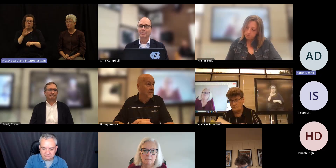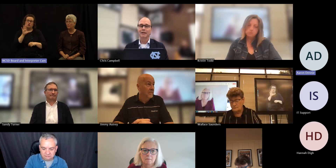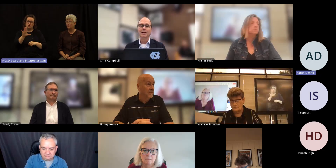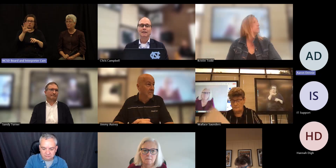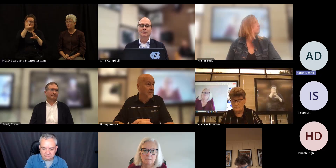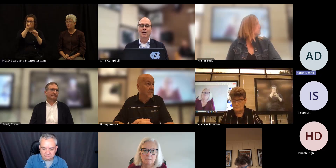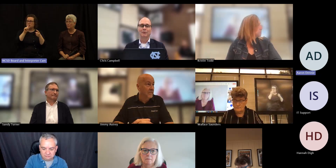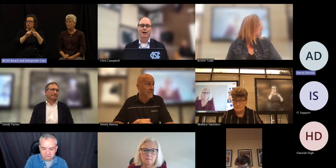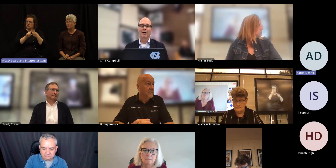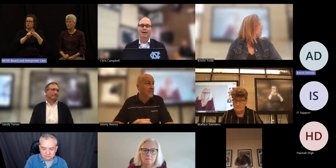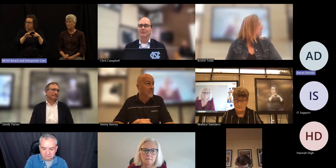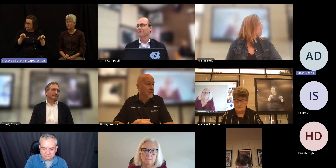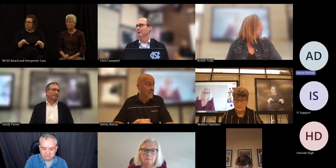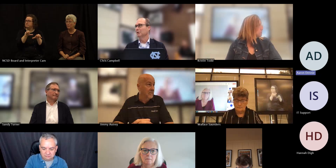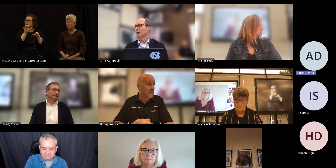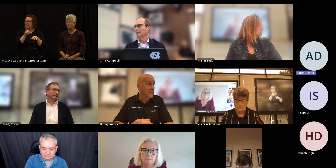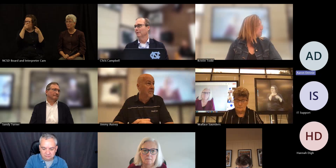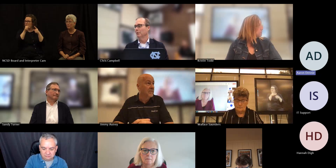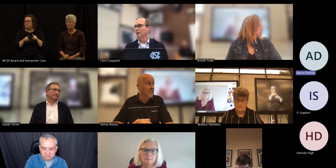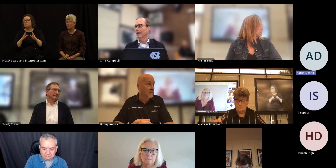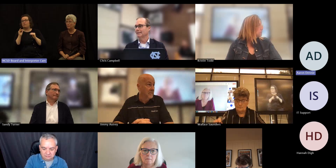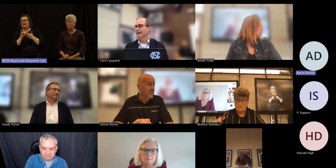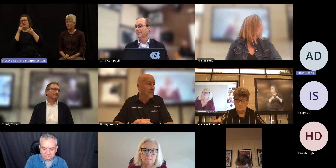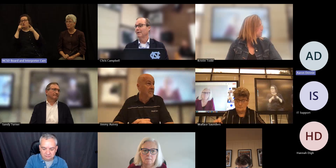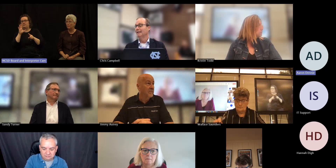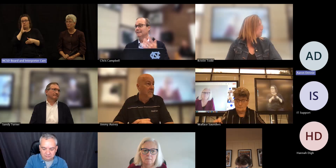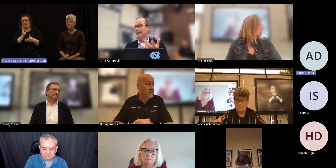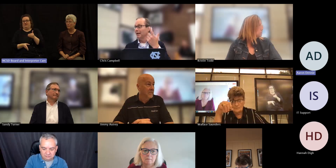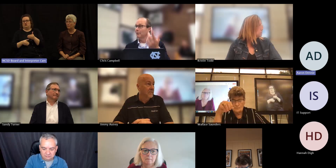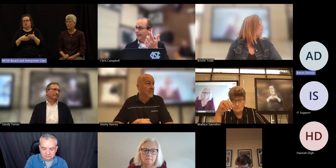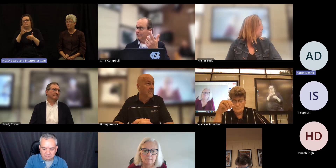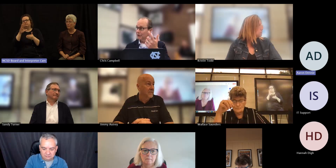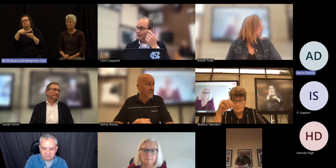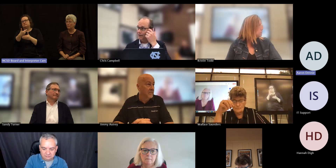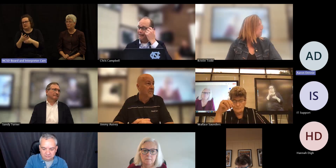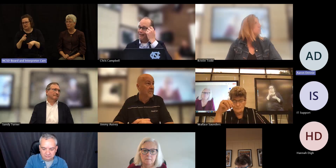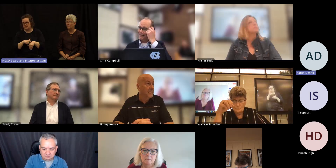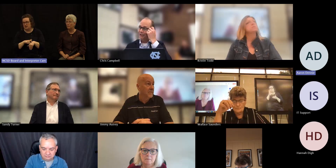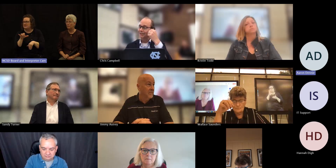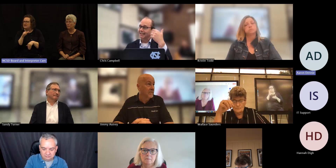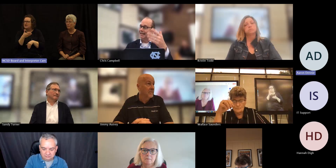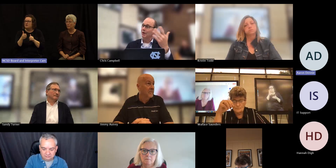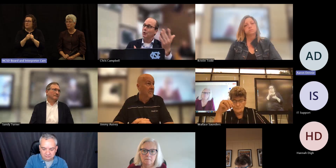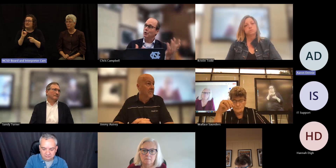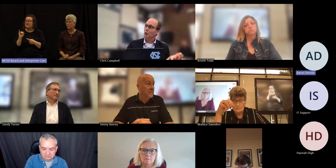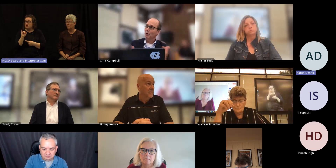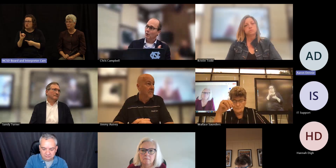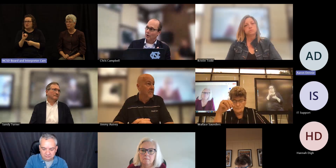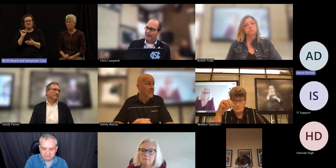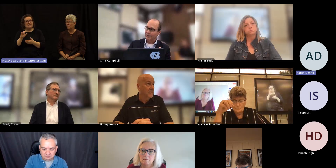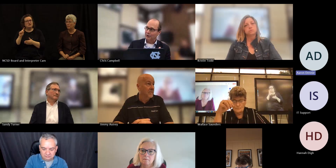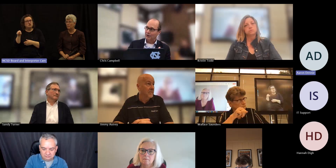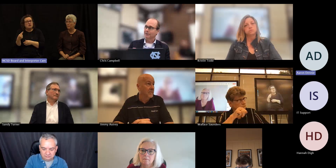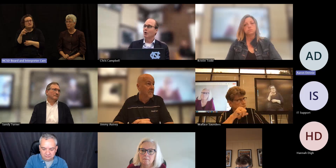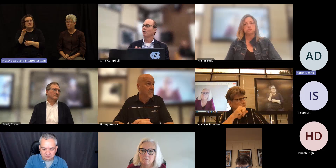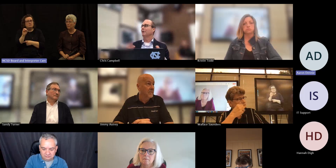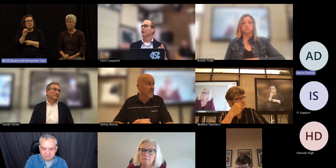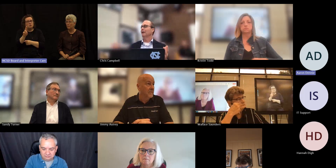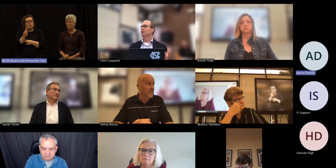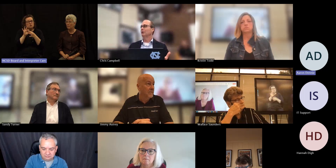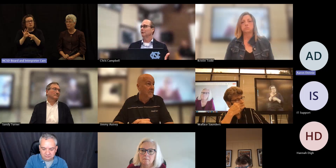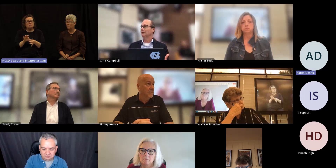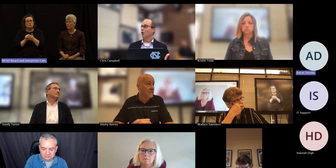that agreement. So hopefully I'll have a finished agreement for you next time. Same thing with insurance, and that's just an MOU regarding insurance.